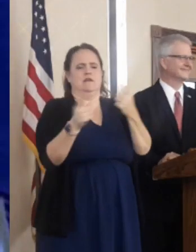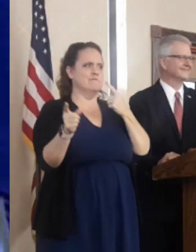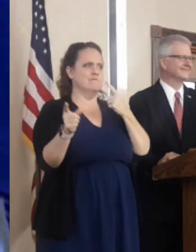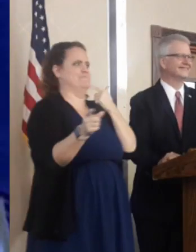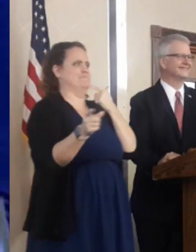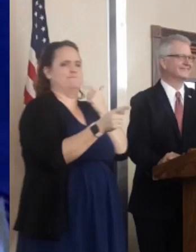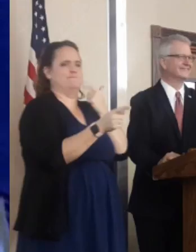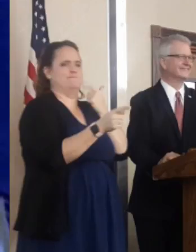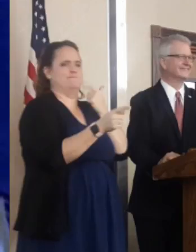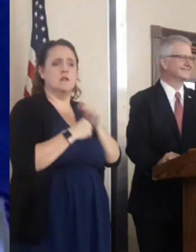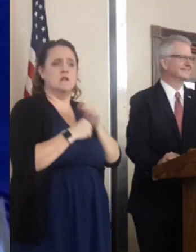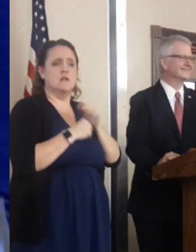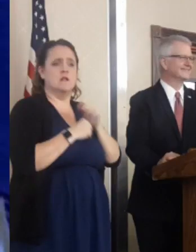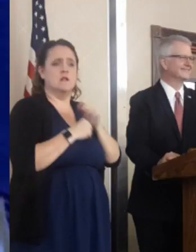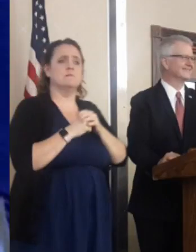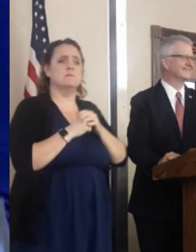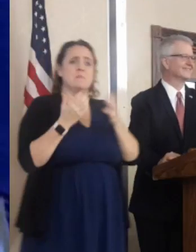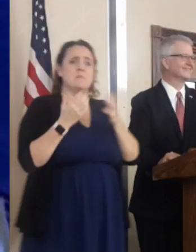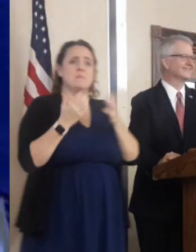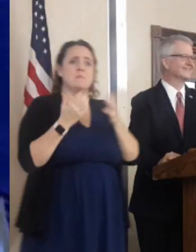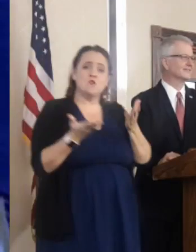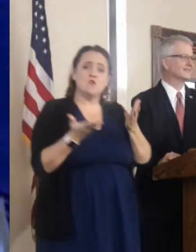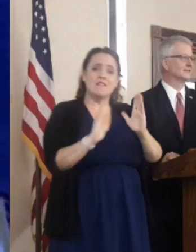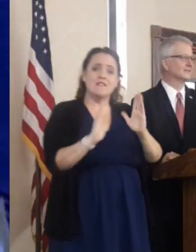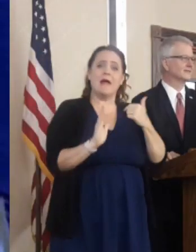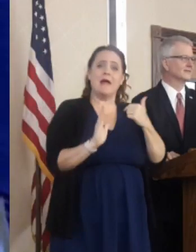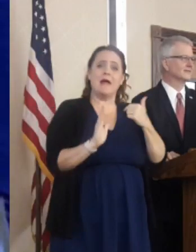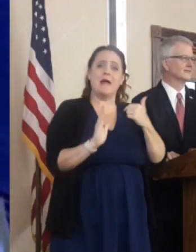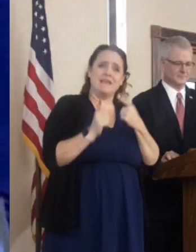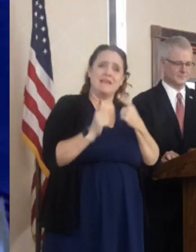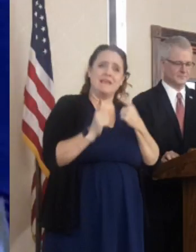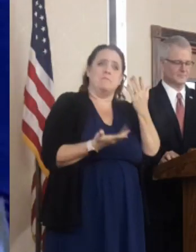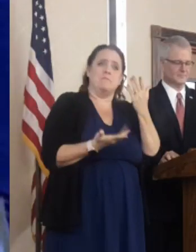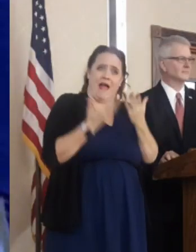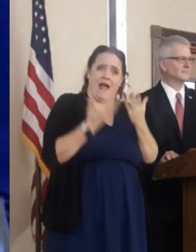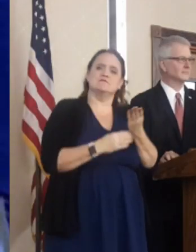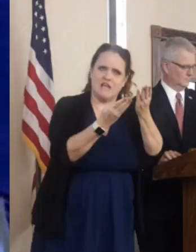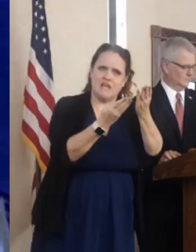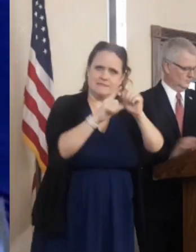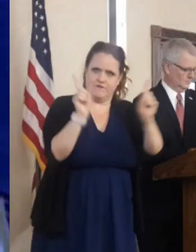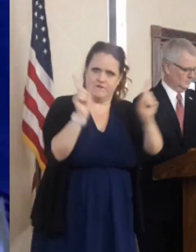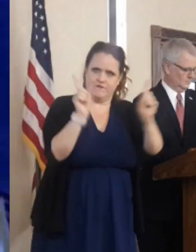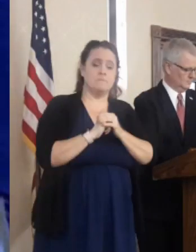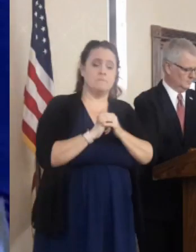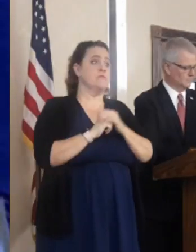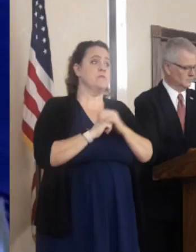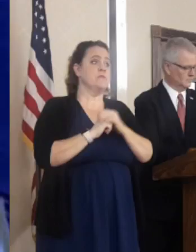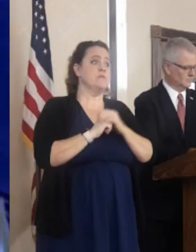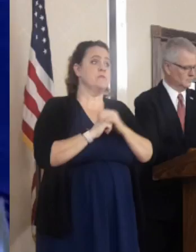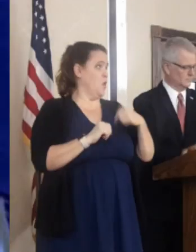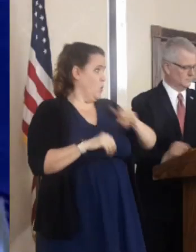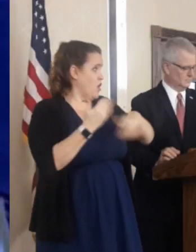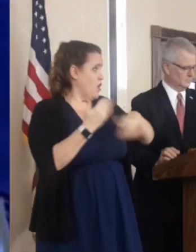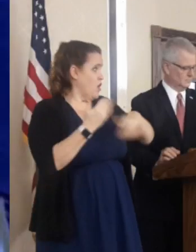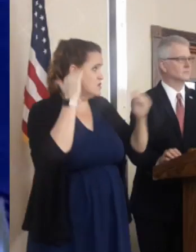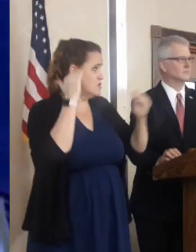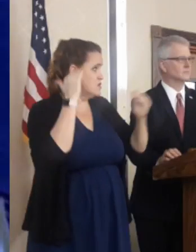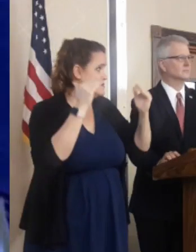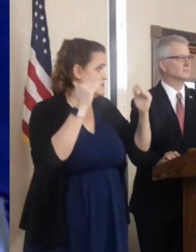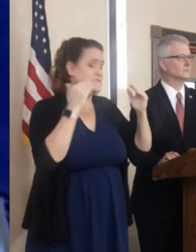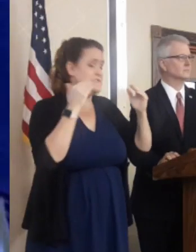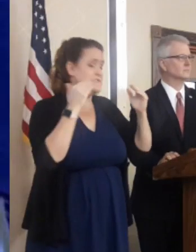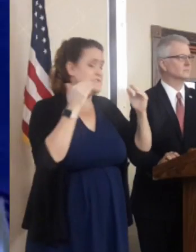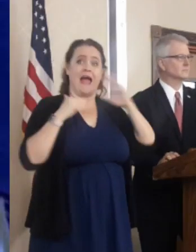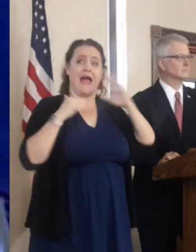So let me perhaps suggest something else. We're all adults here, and I hope we are all of